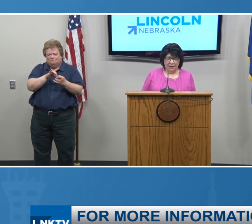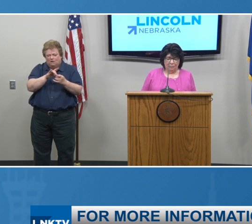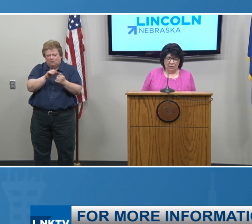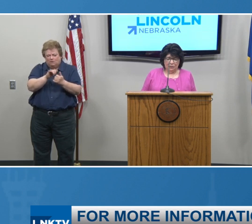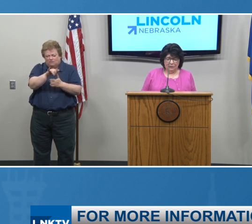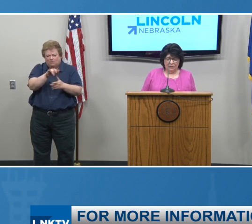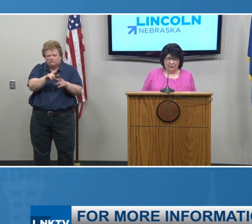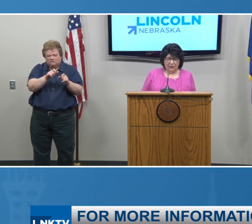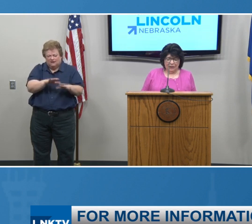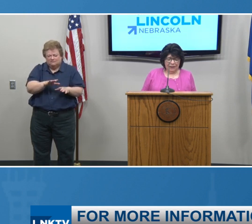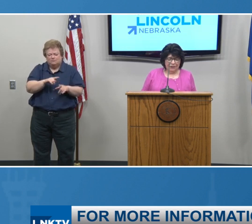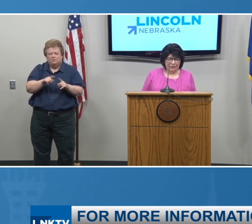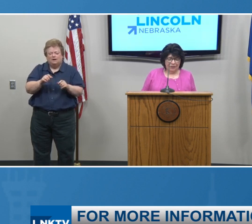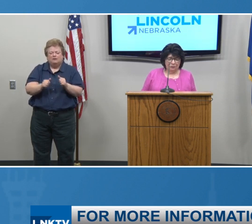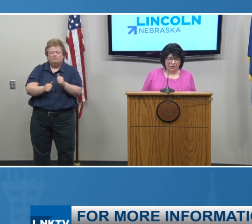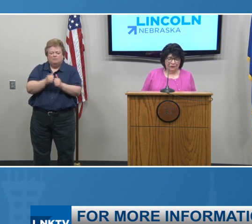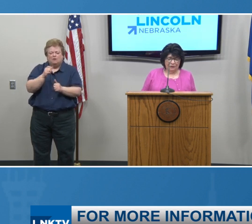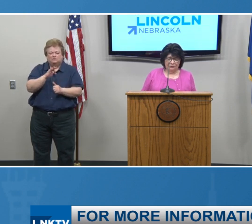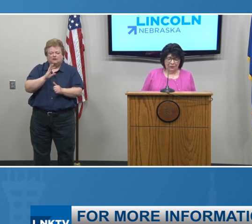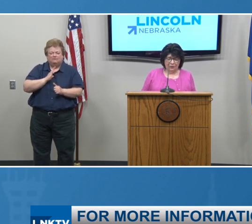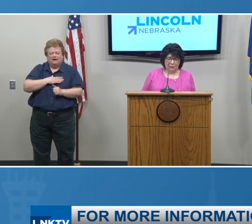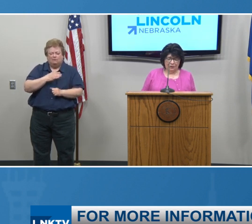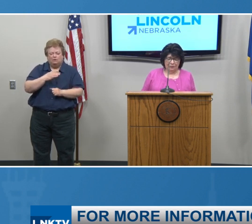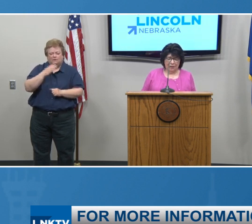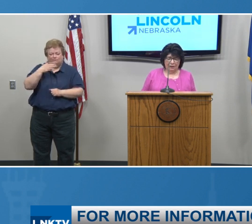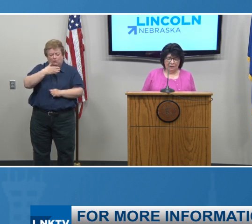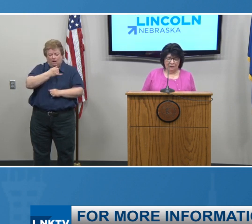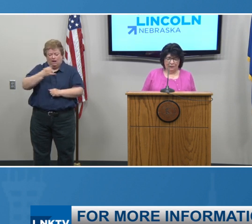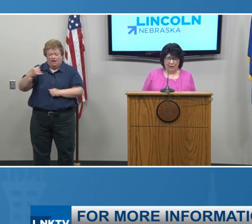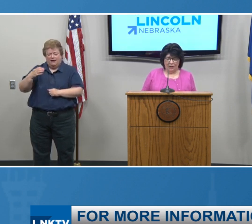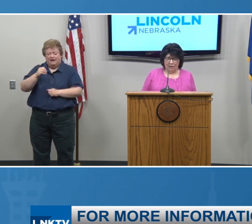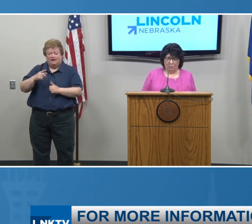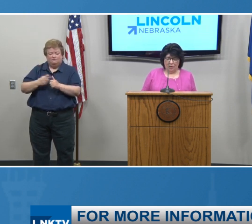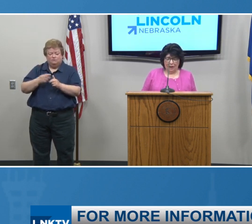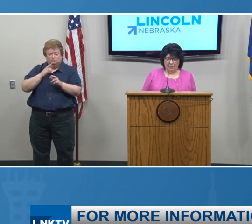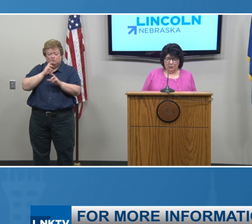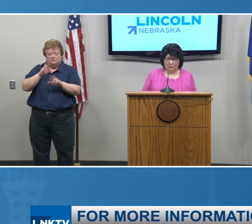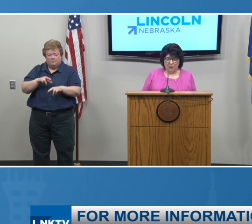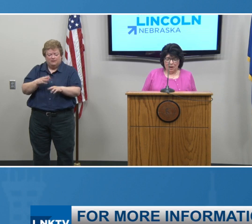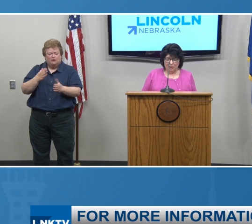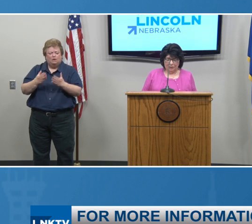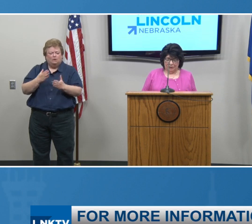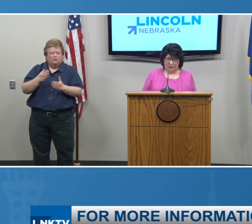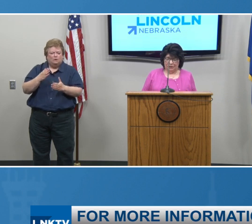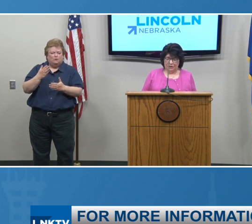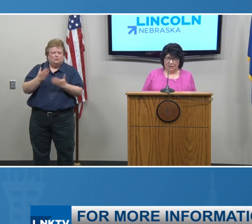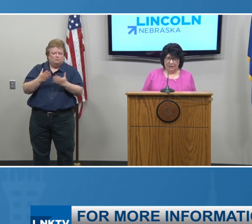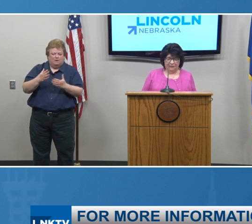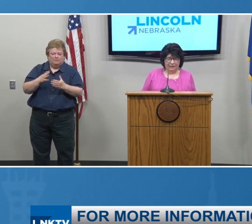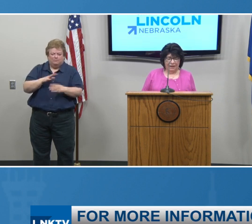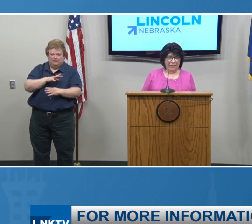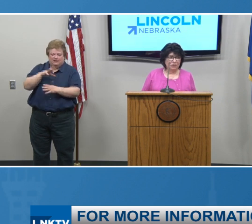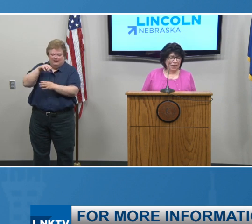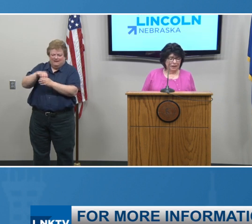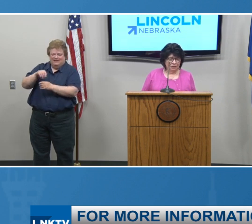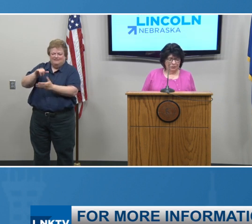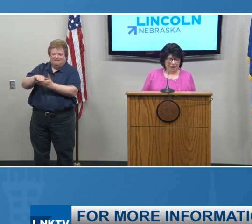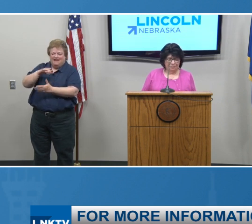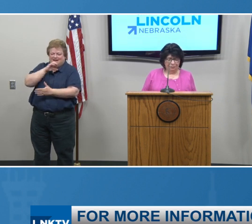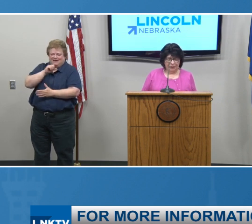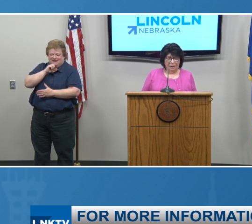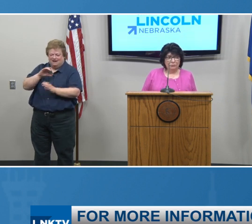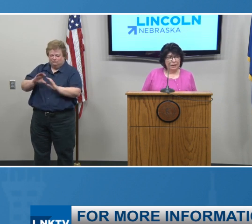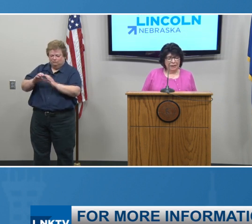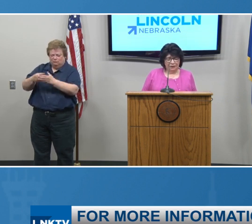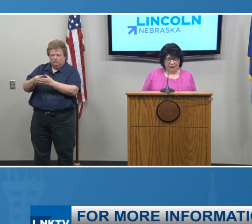that most of our frontline healthcare workers and first responders perhaps would fall into this age